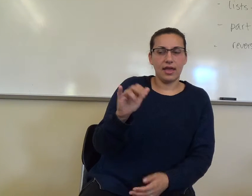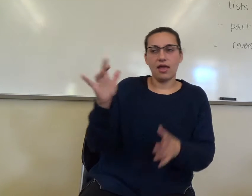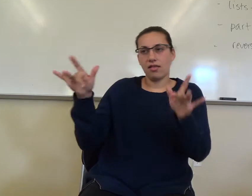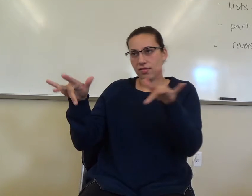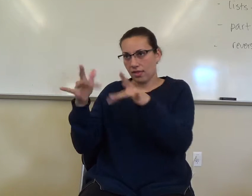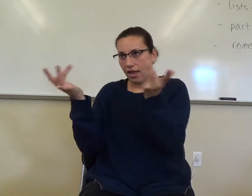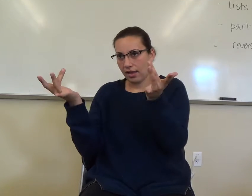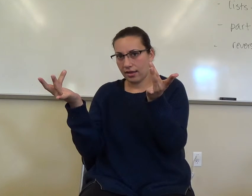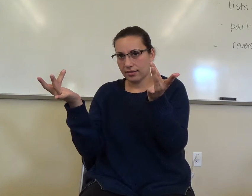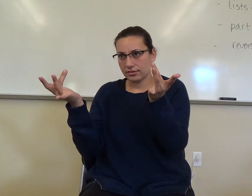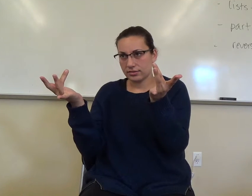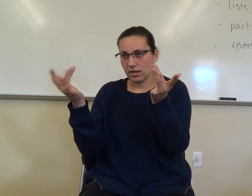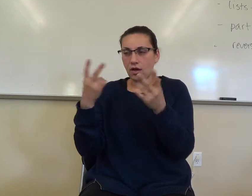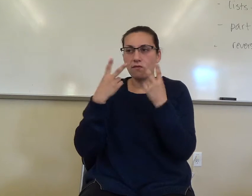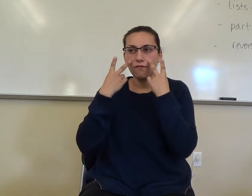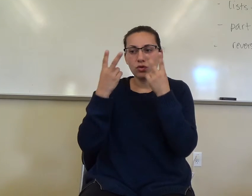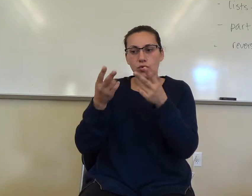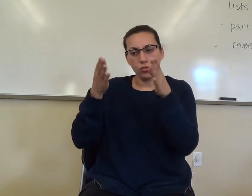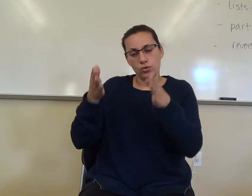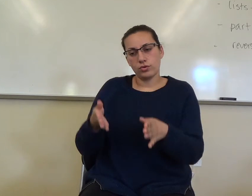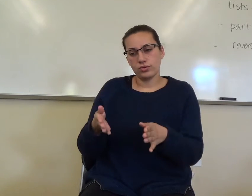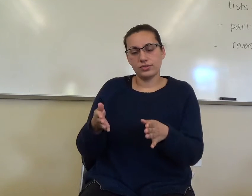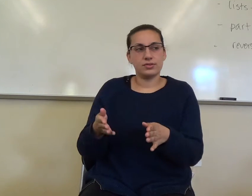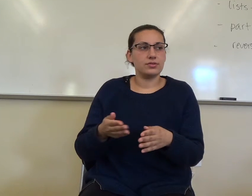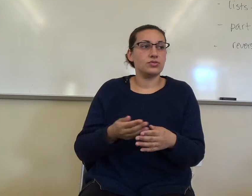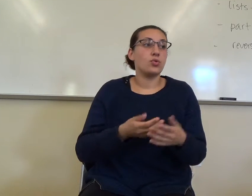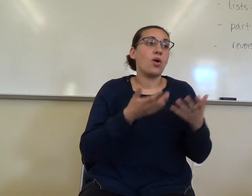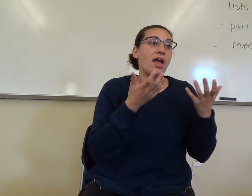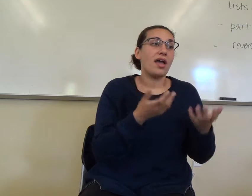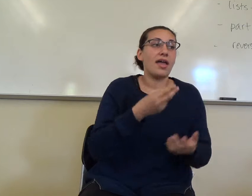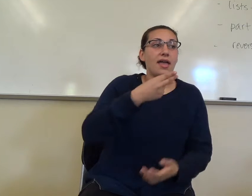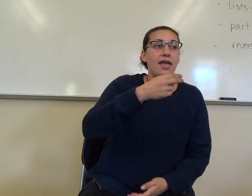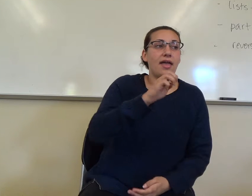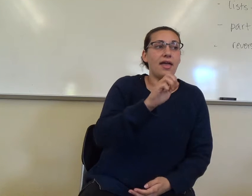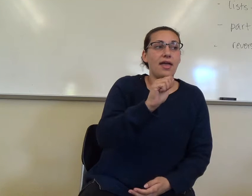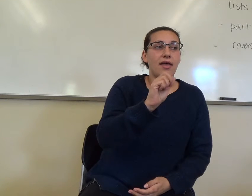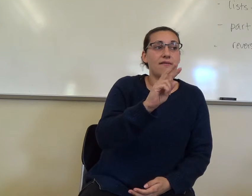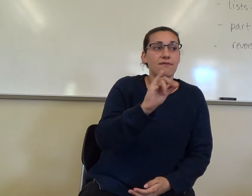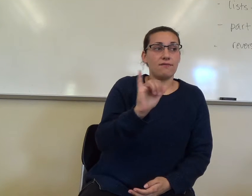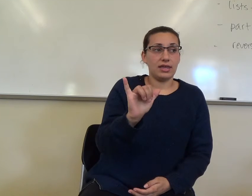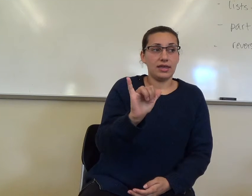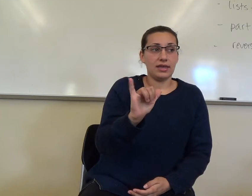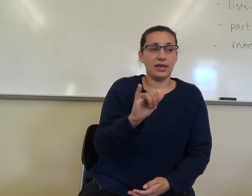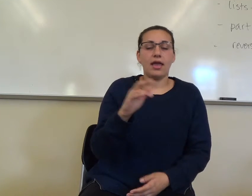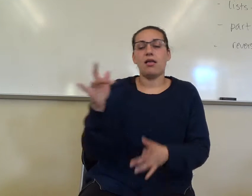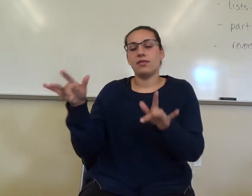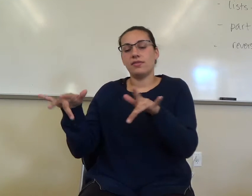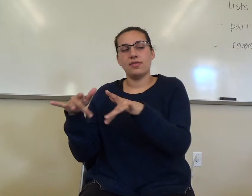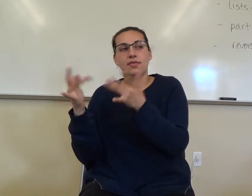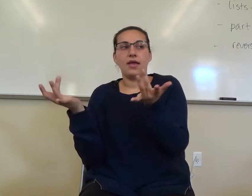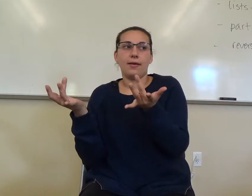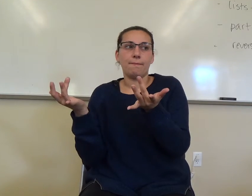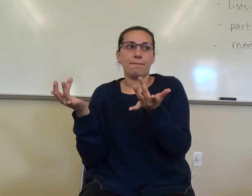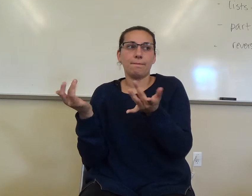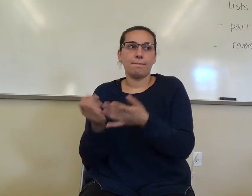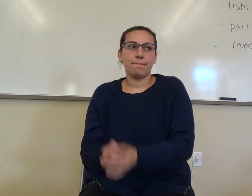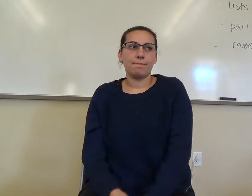light viewers, heavy viewers, light viewers. Okay, so this is an